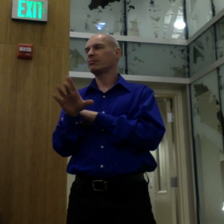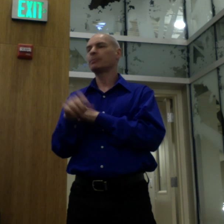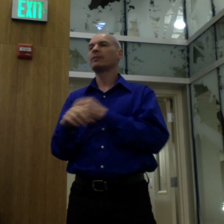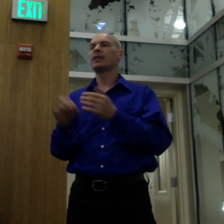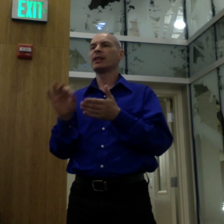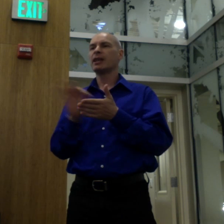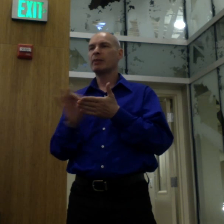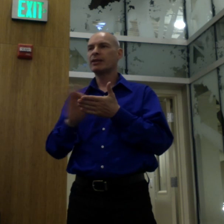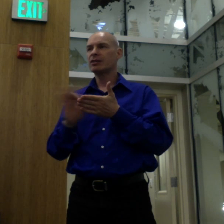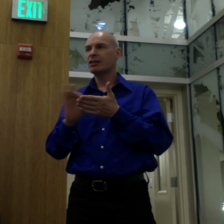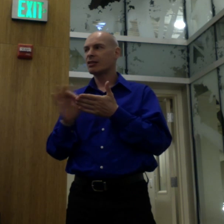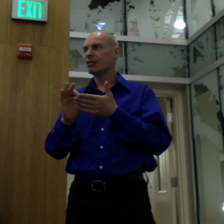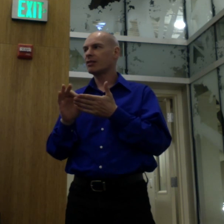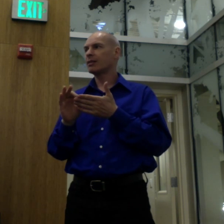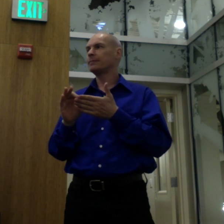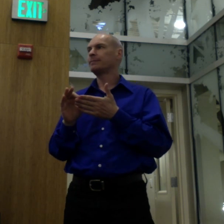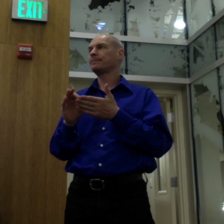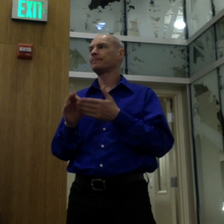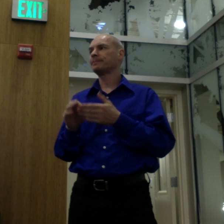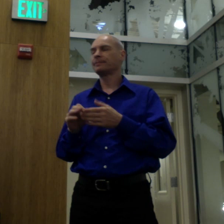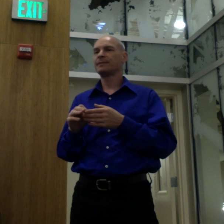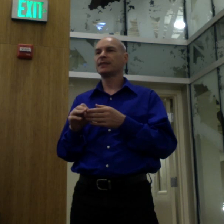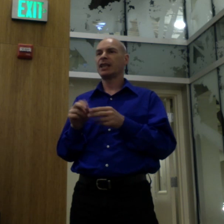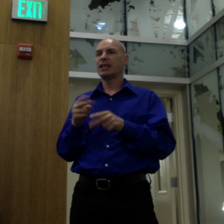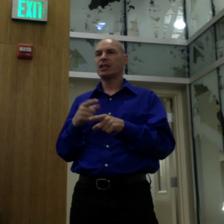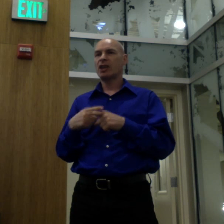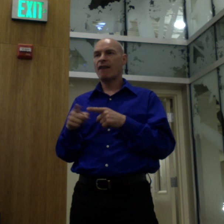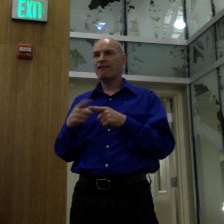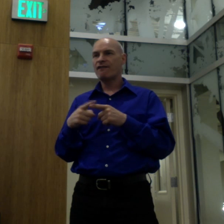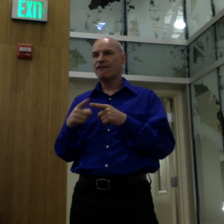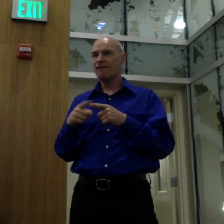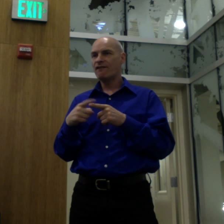Extra dental floss. Little knife.